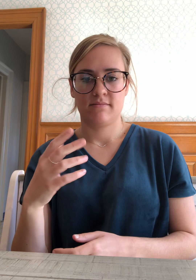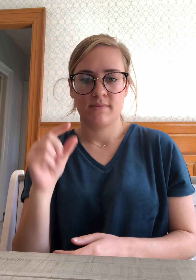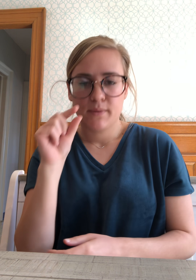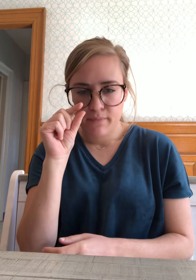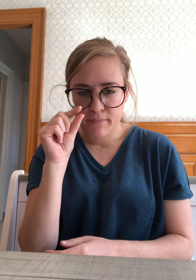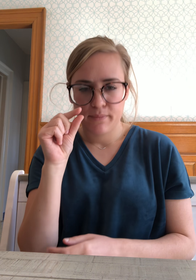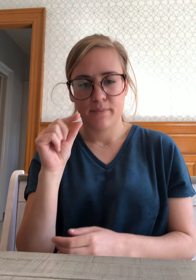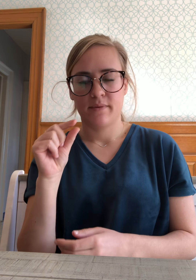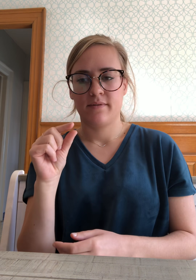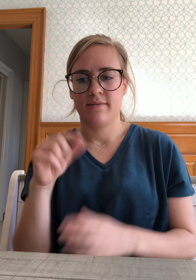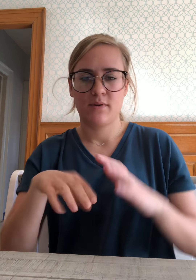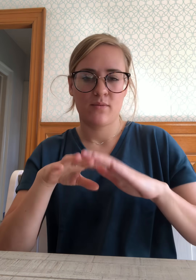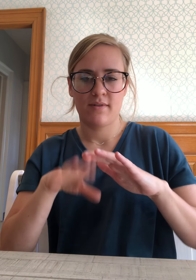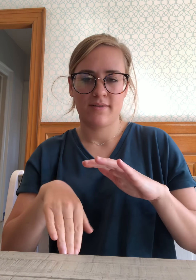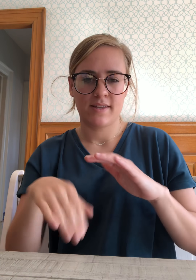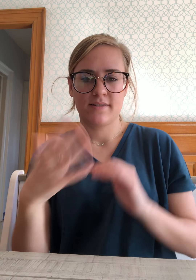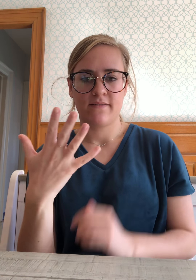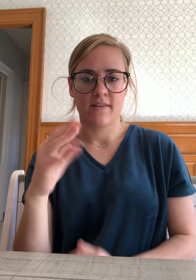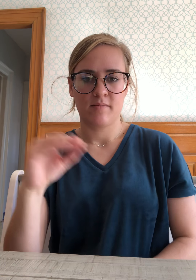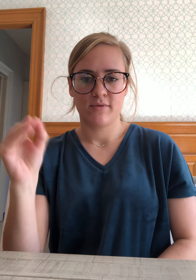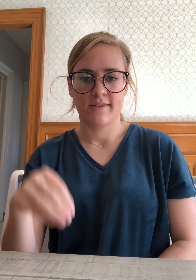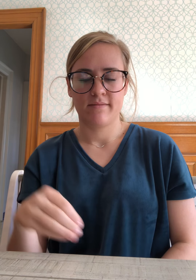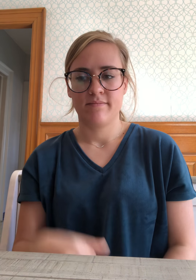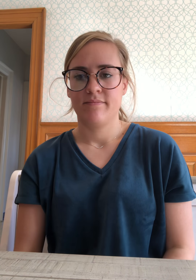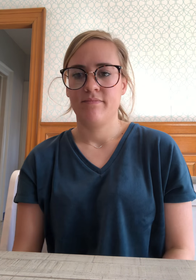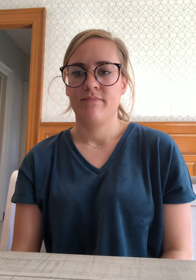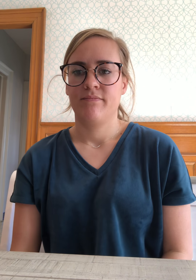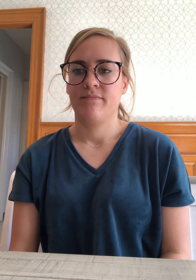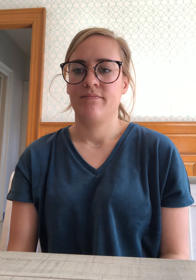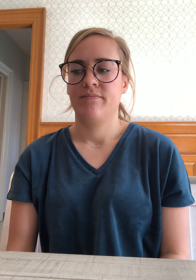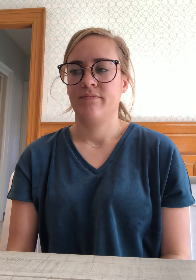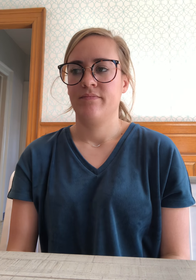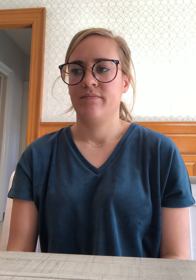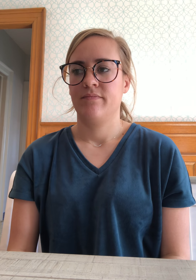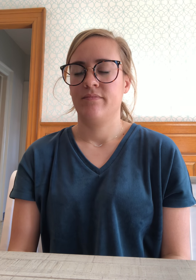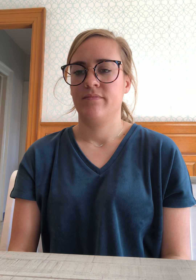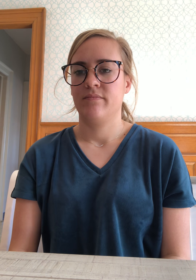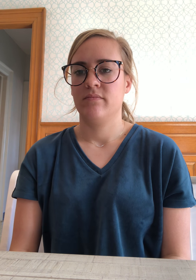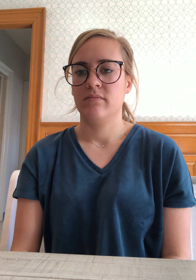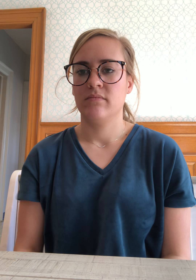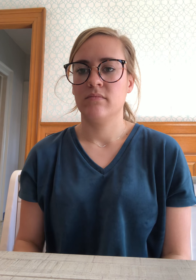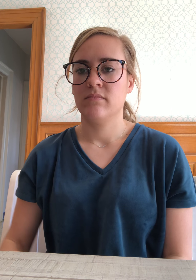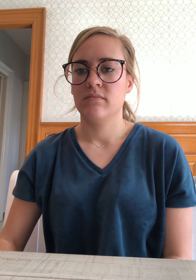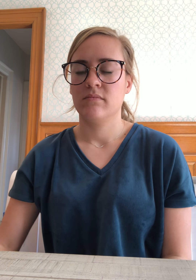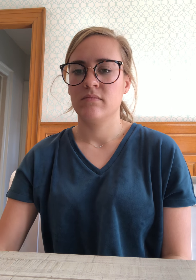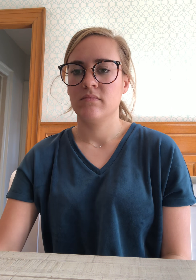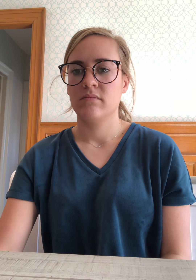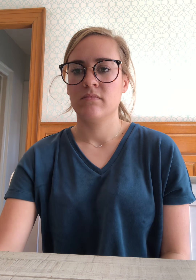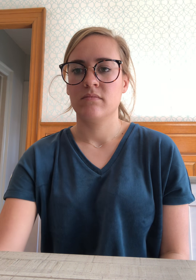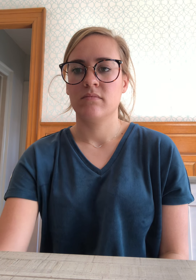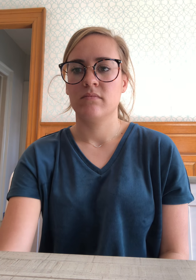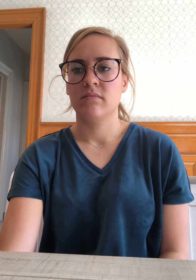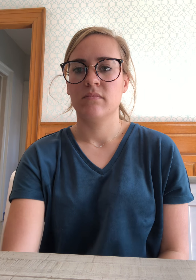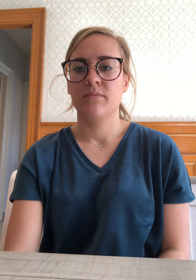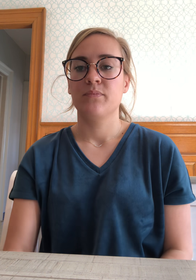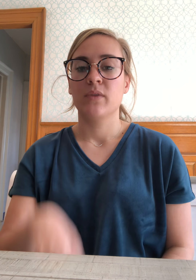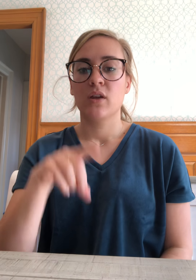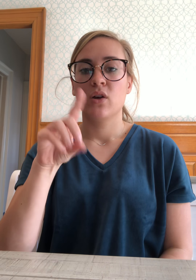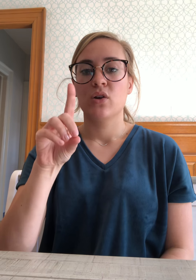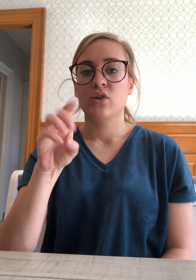less than 5% of the population. In the Dewey-Anderson classification,